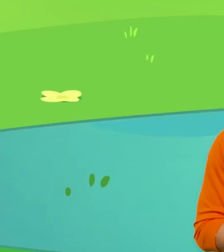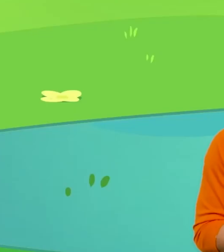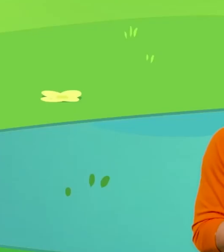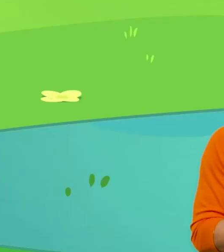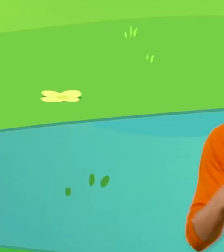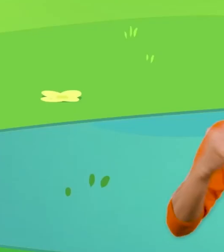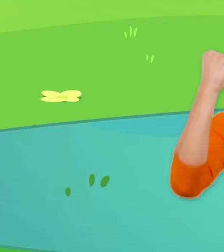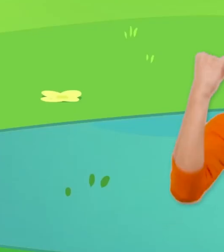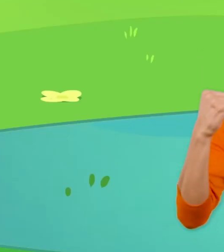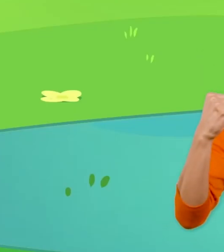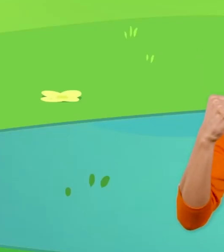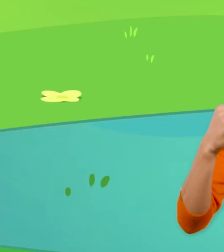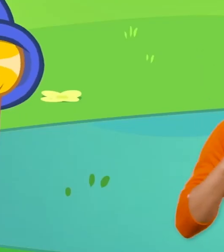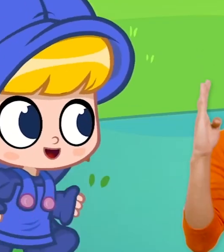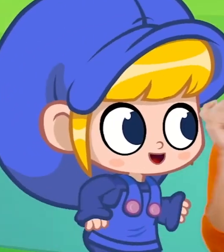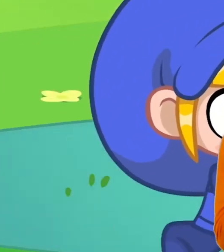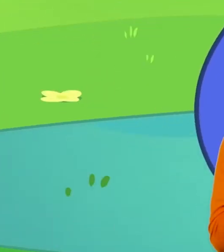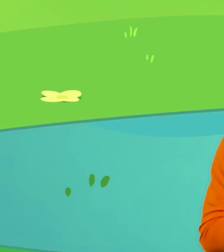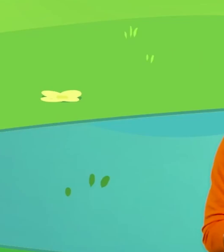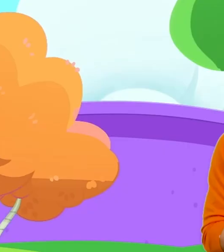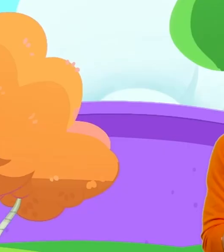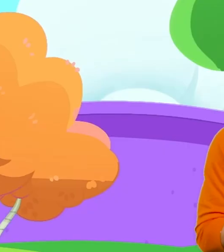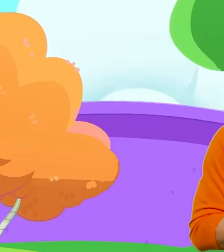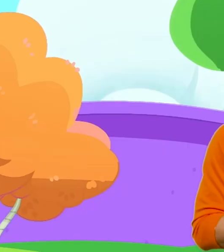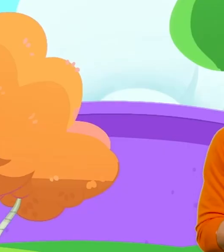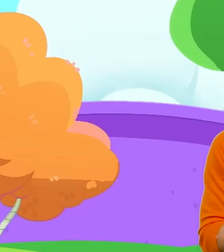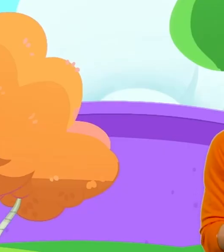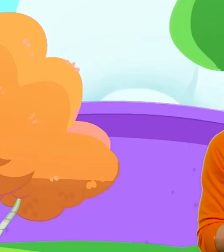I have an idea. I'll be right back.